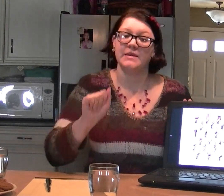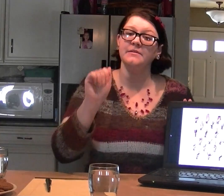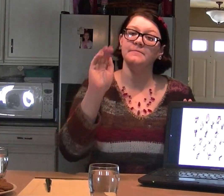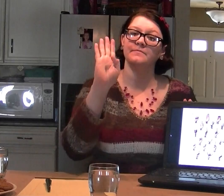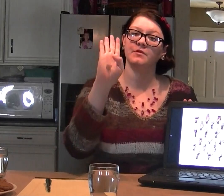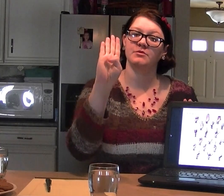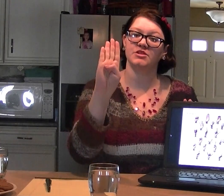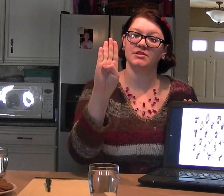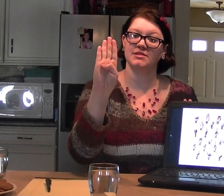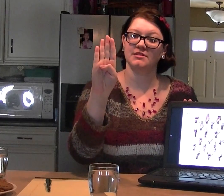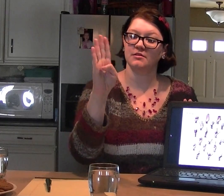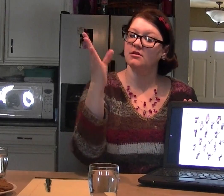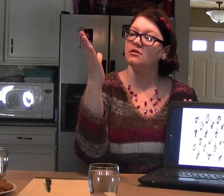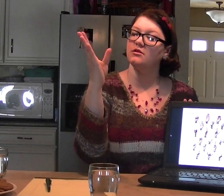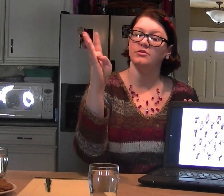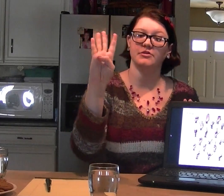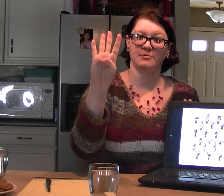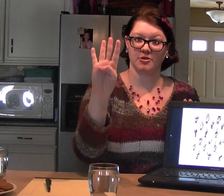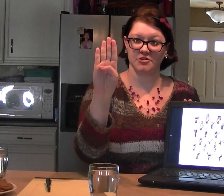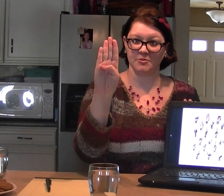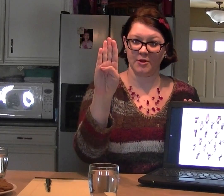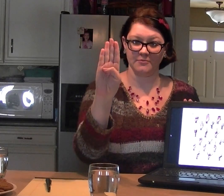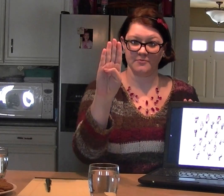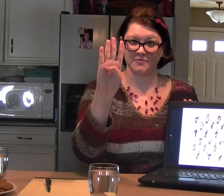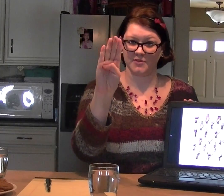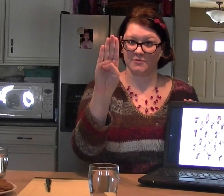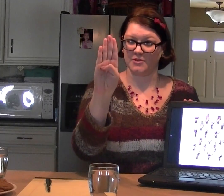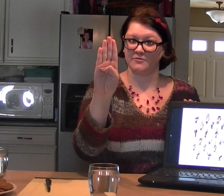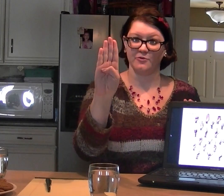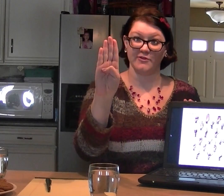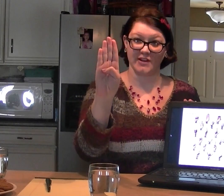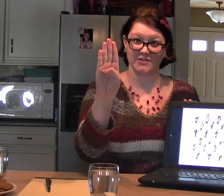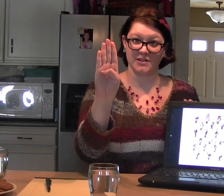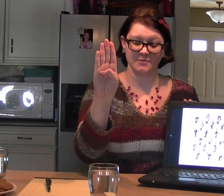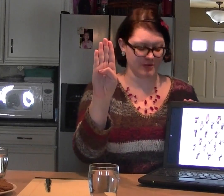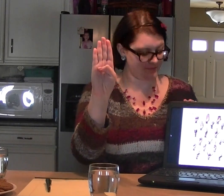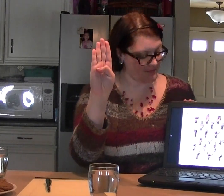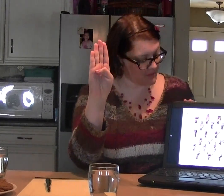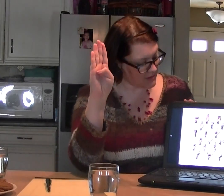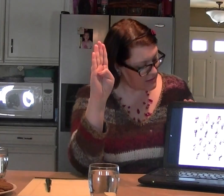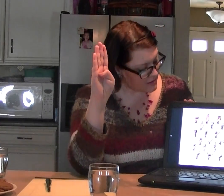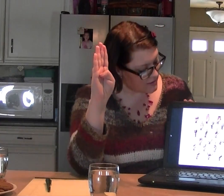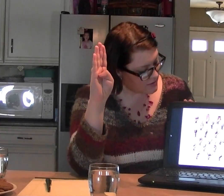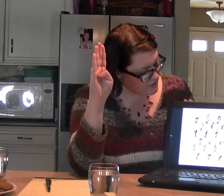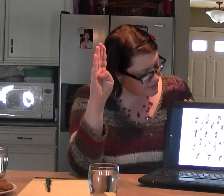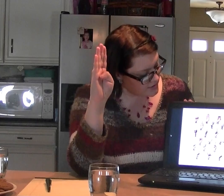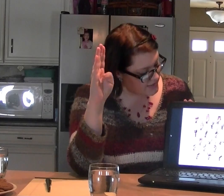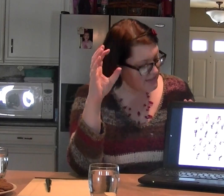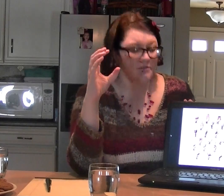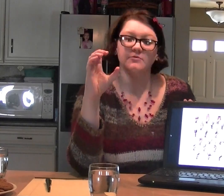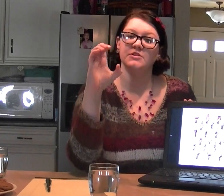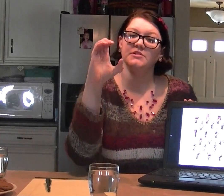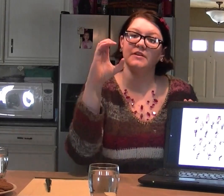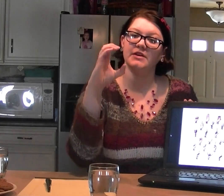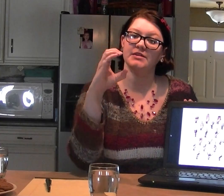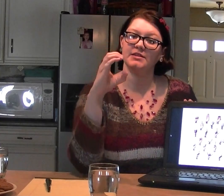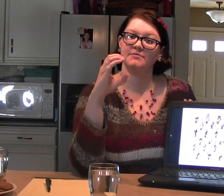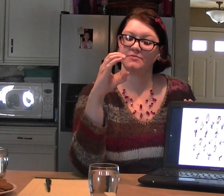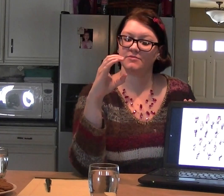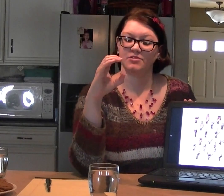B, which is your thumb across your palm with 4 fingers up. C, which is very easy. You